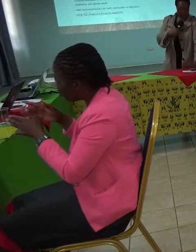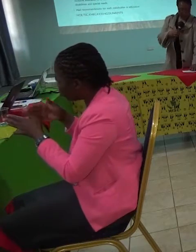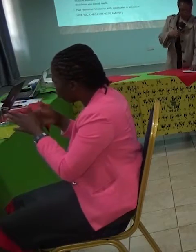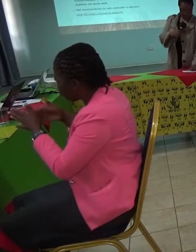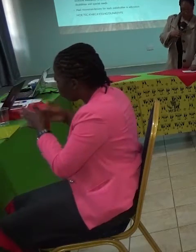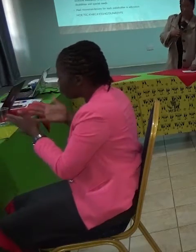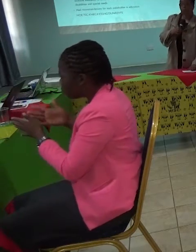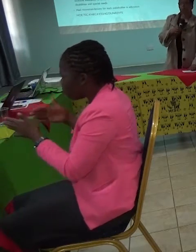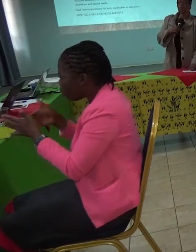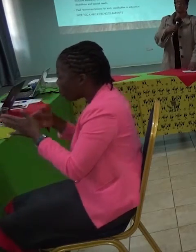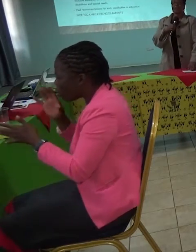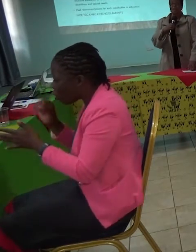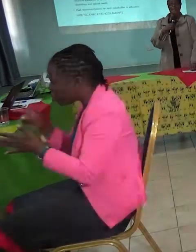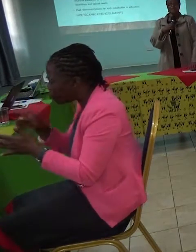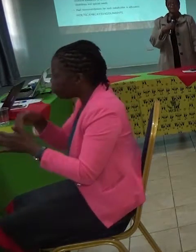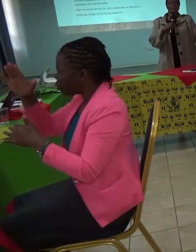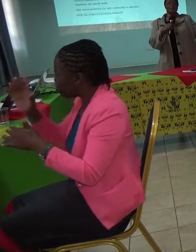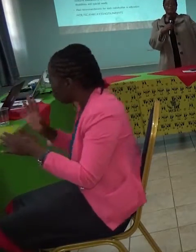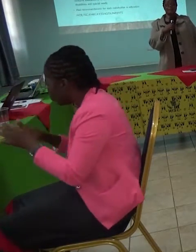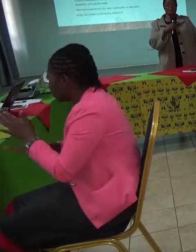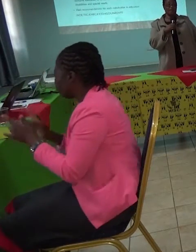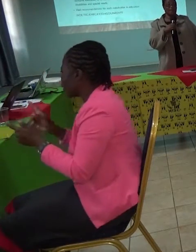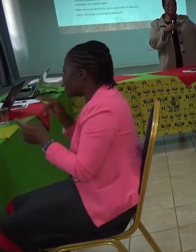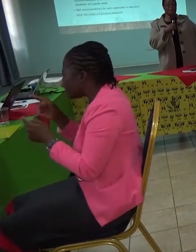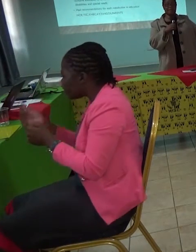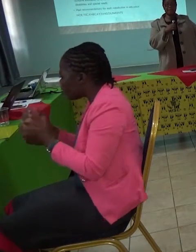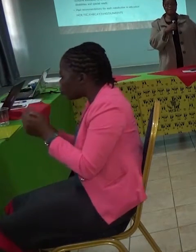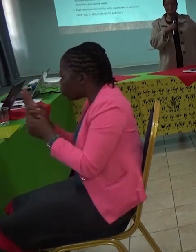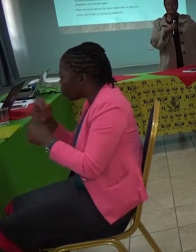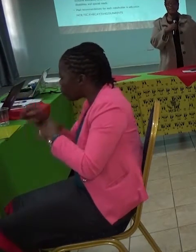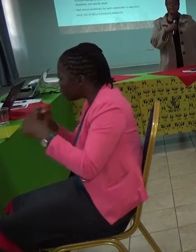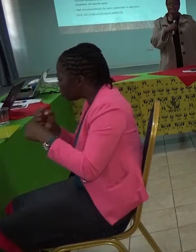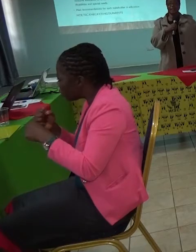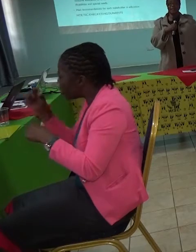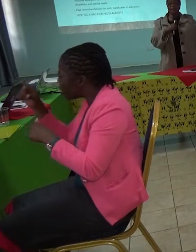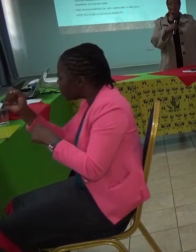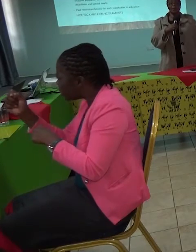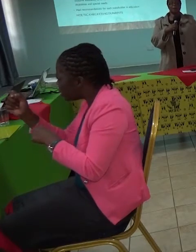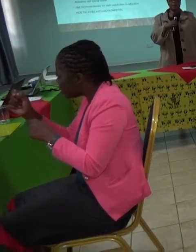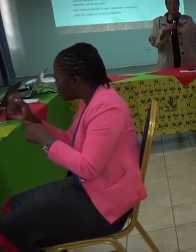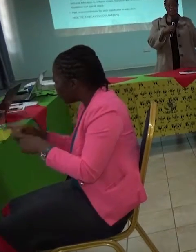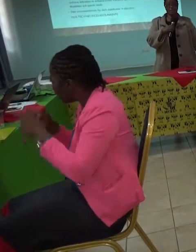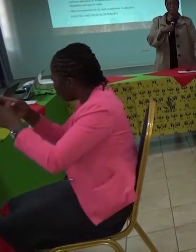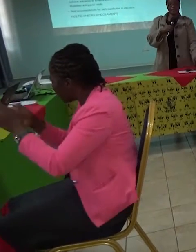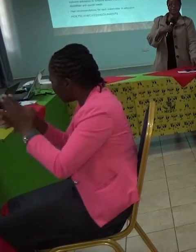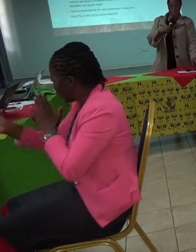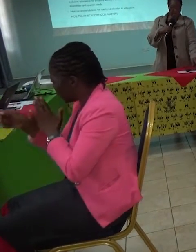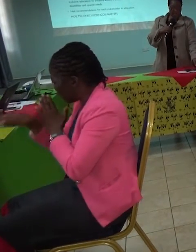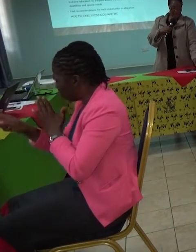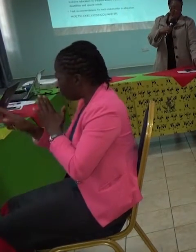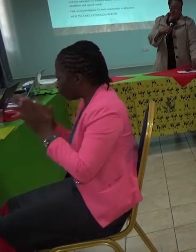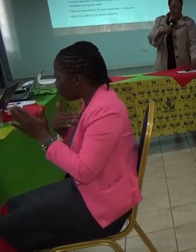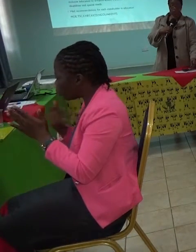my brother from NEC, what will you do to this child? This child is 12 years, this child is 10 years, gifted and talented, and they want to be registered. Actually, this